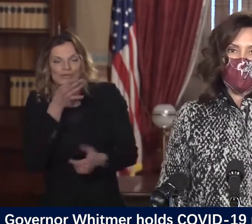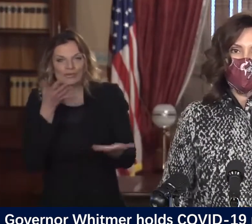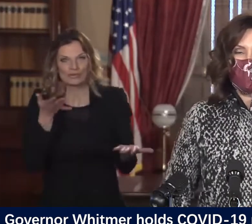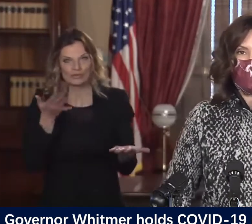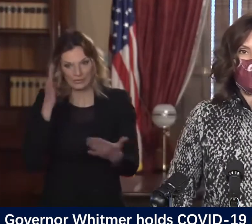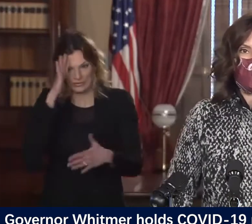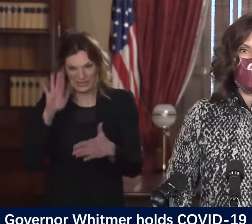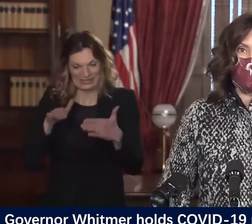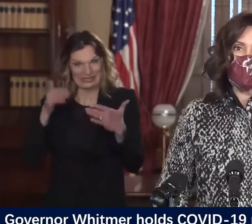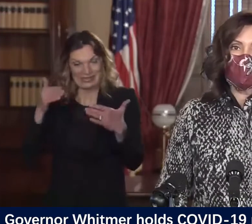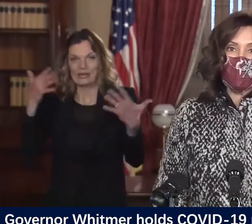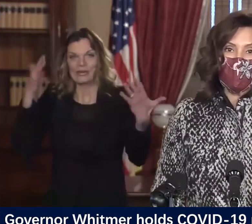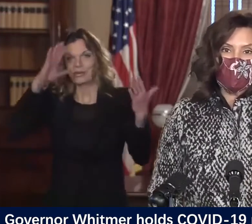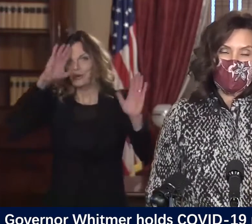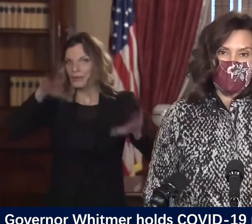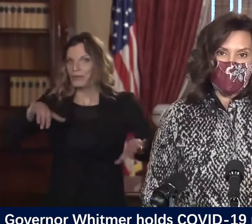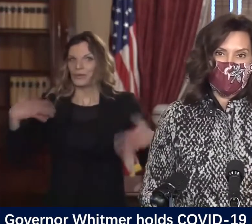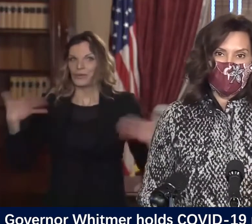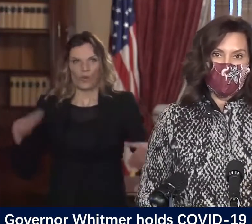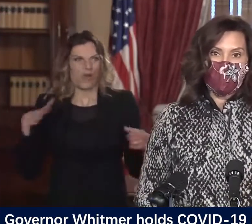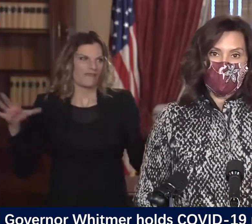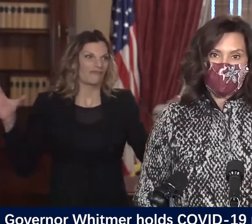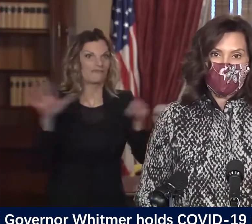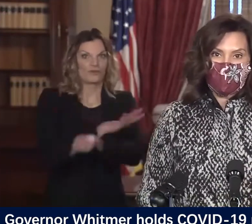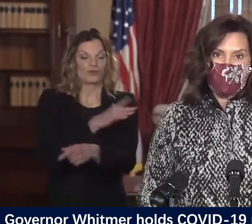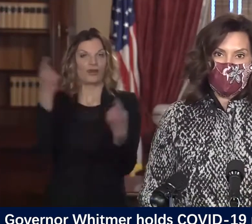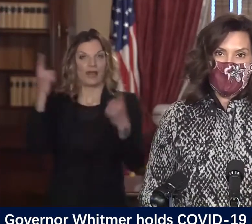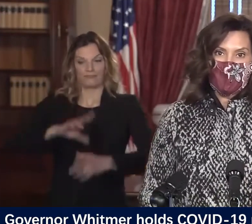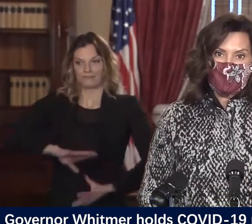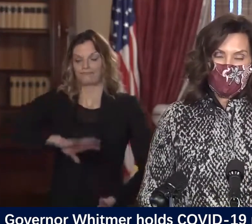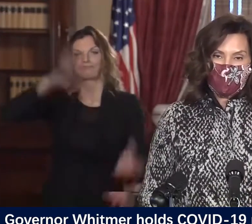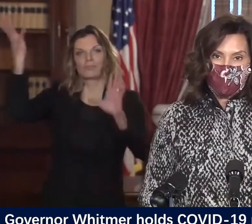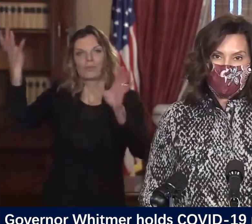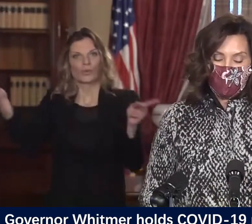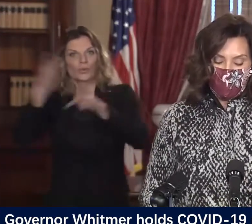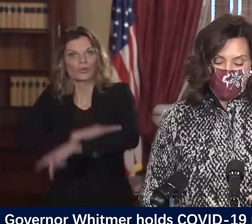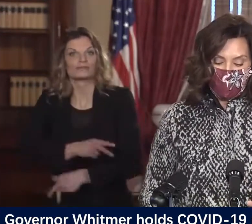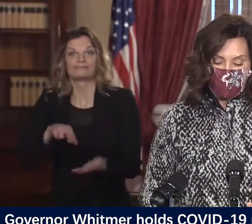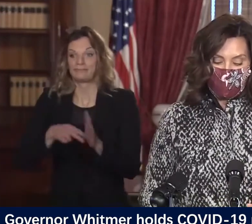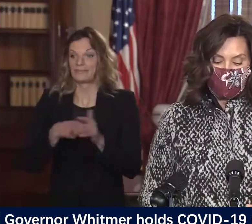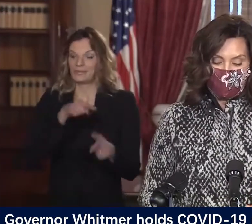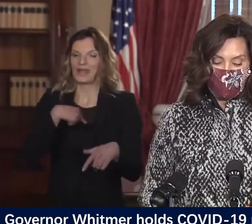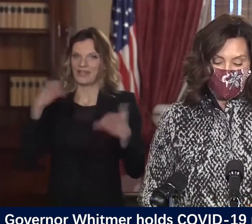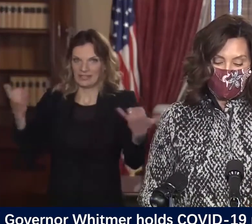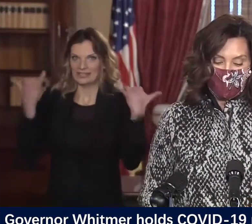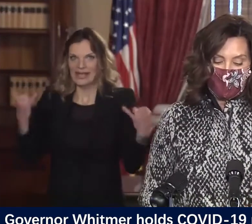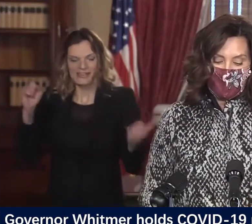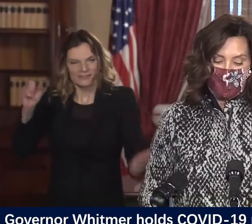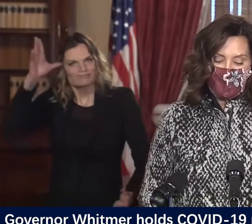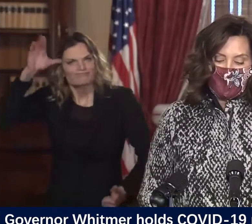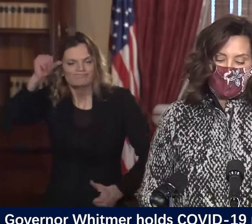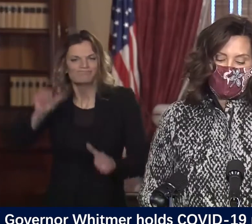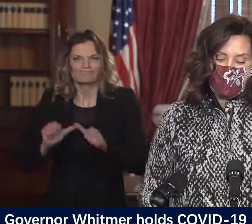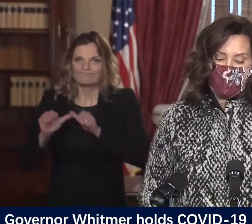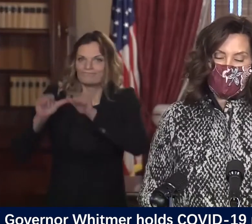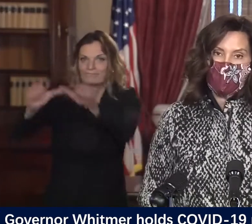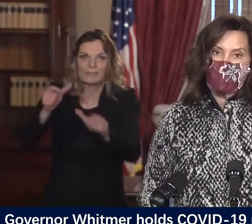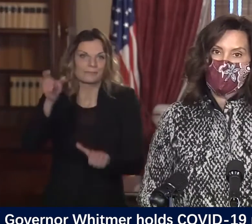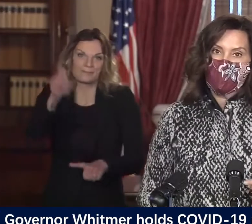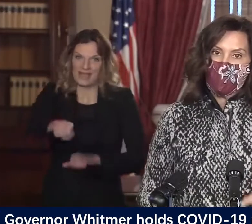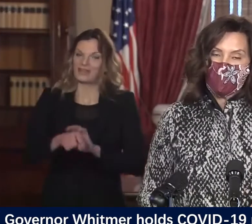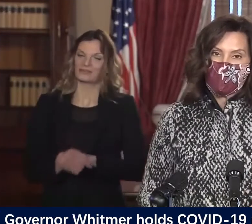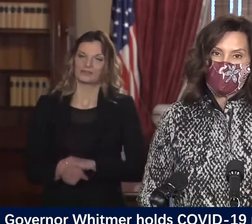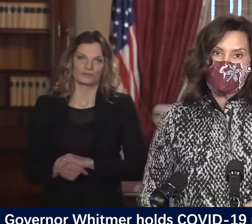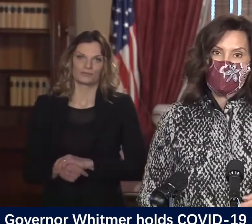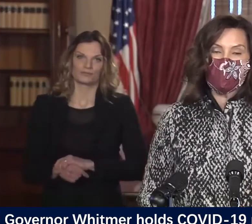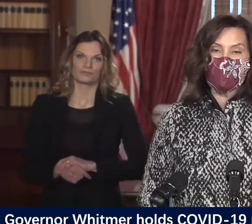got to join forces and double down on what it's going to take to get these COVID numbers down. This may be